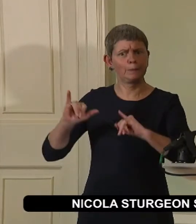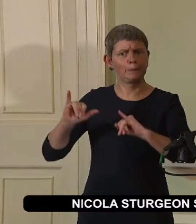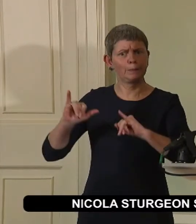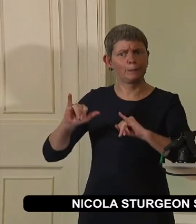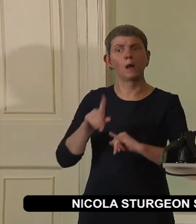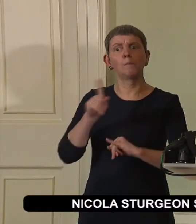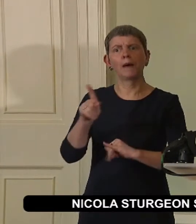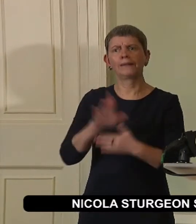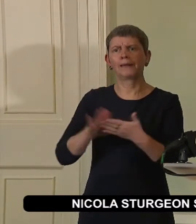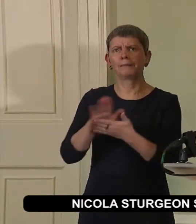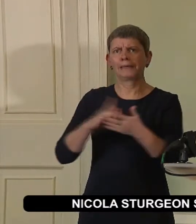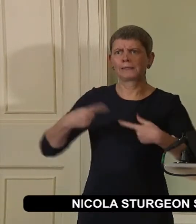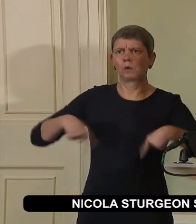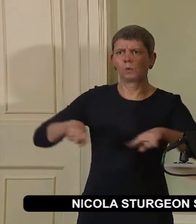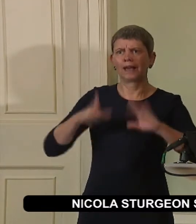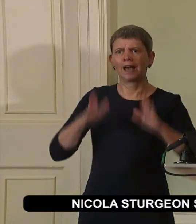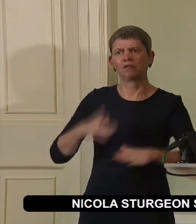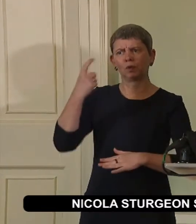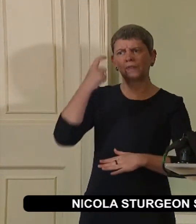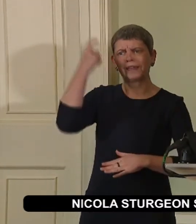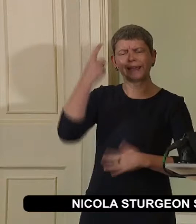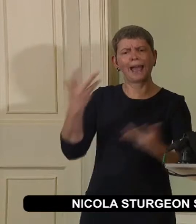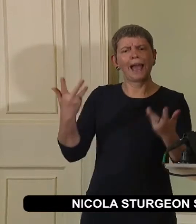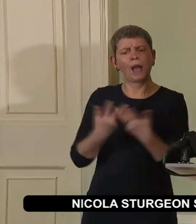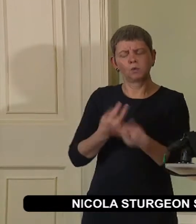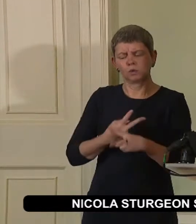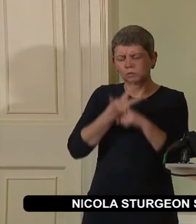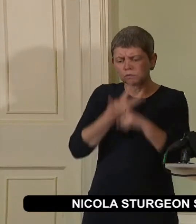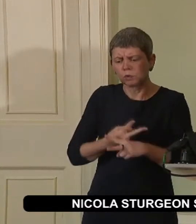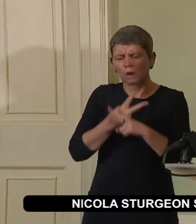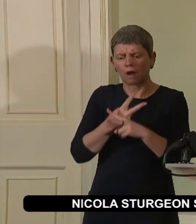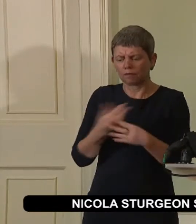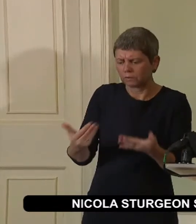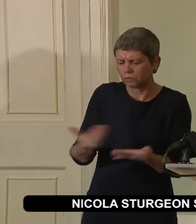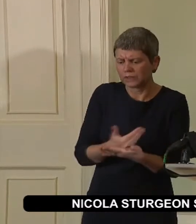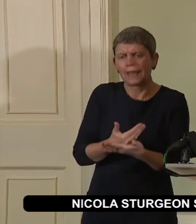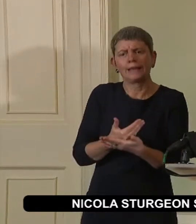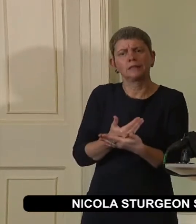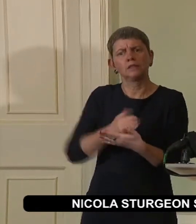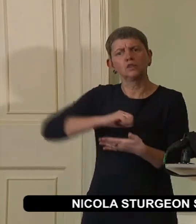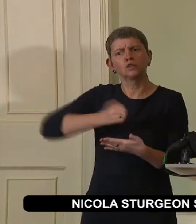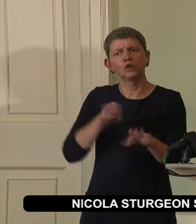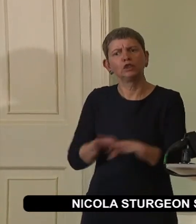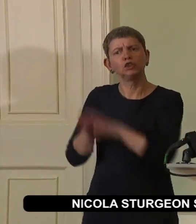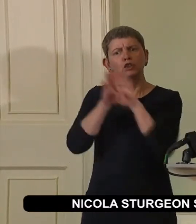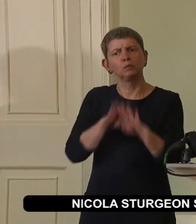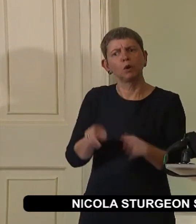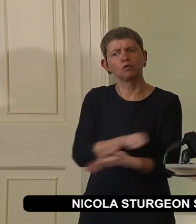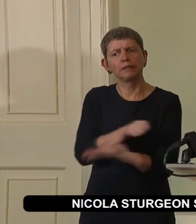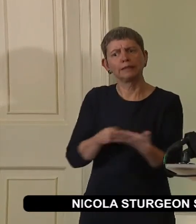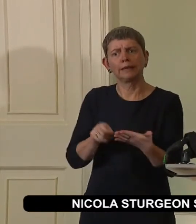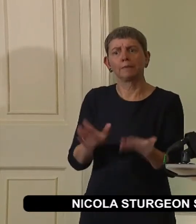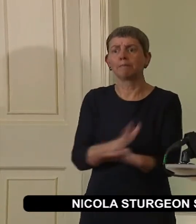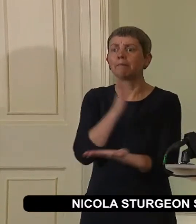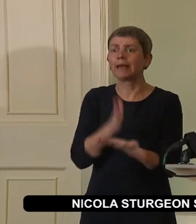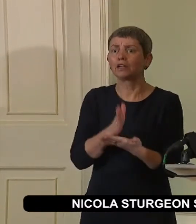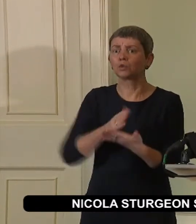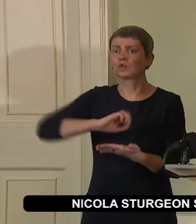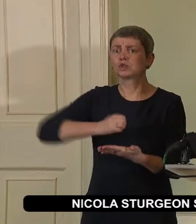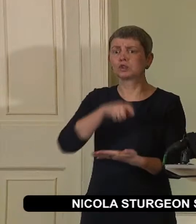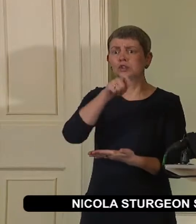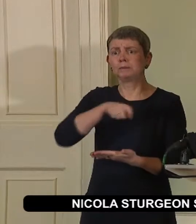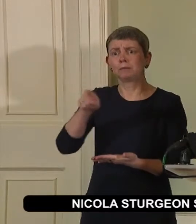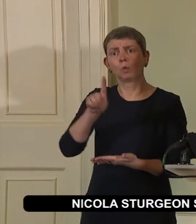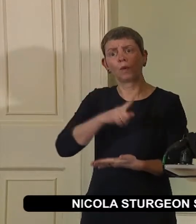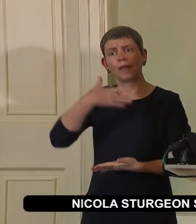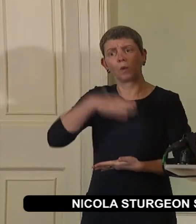to decide how Scottish democracy will be protected and to ensure that the will of the Scottish people prevails. My preference of